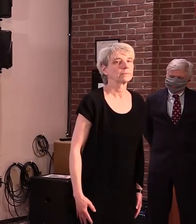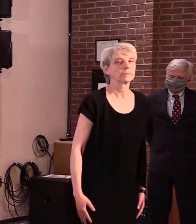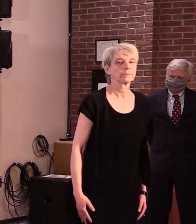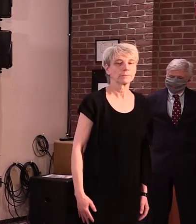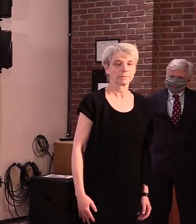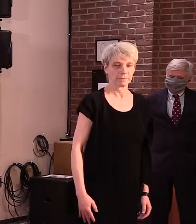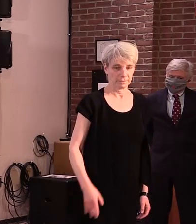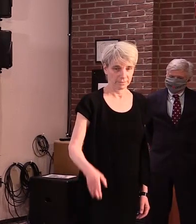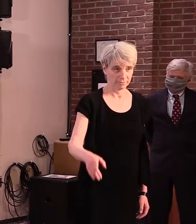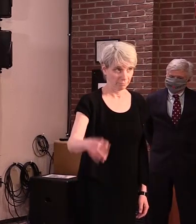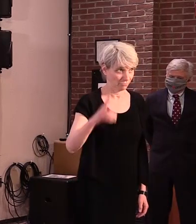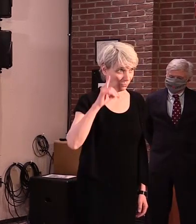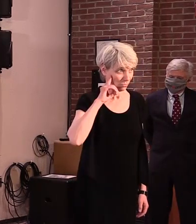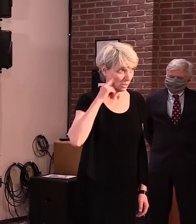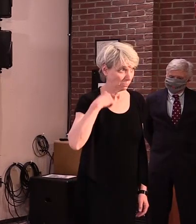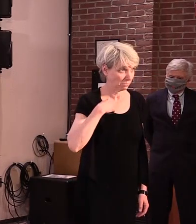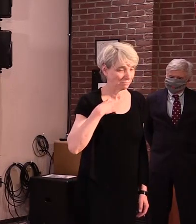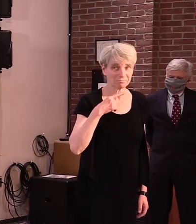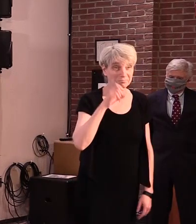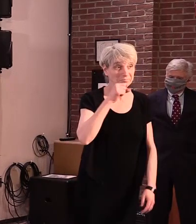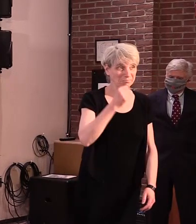Can you hear me? Can.